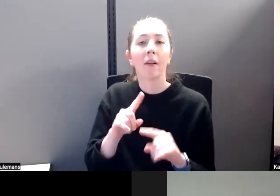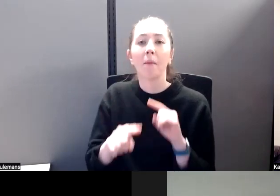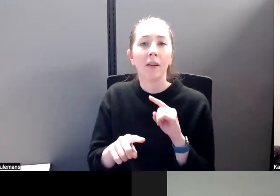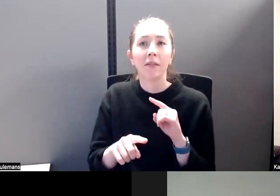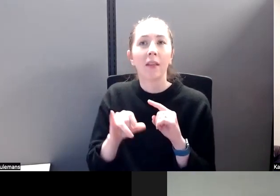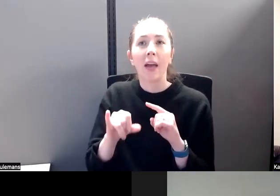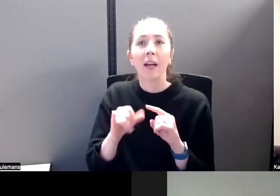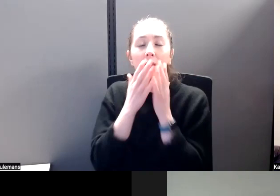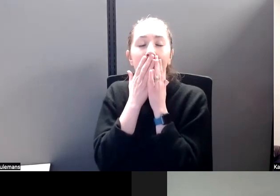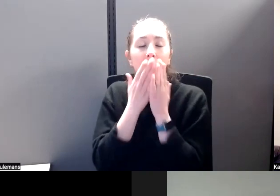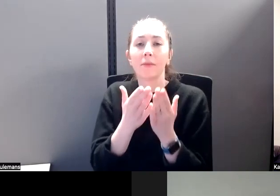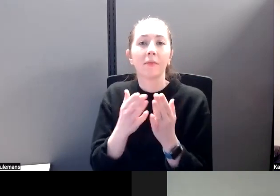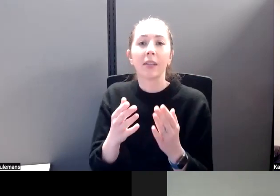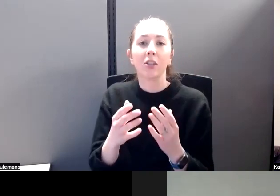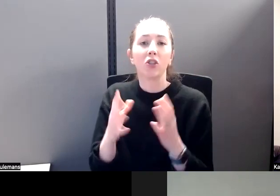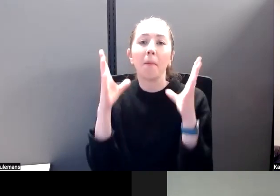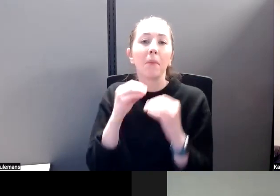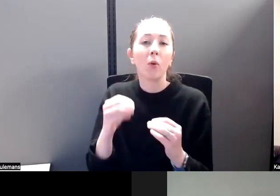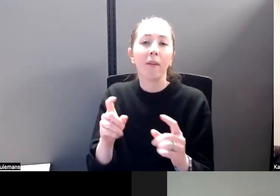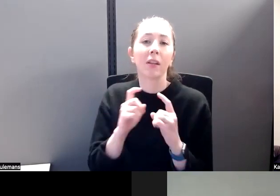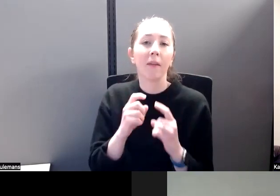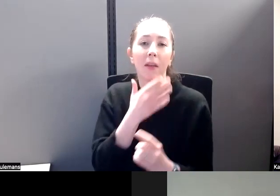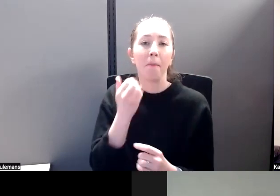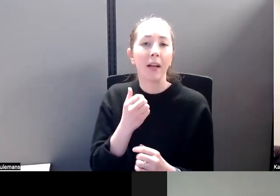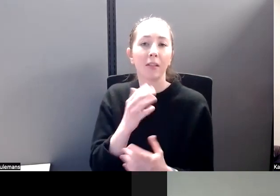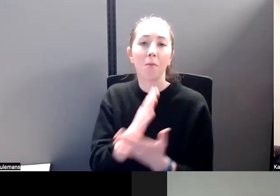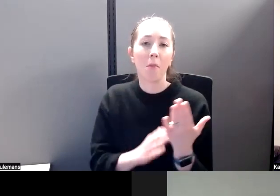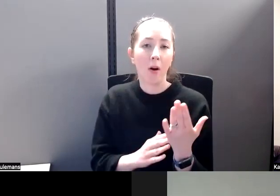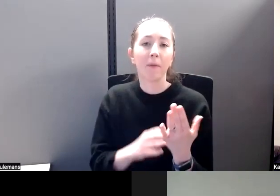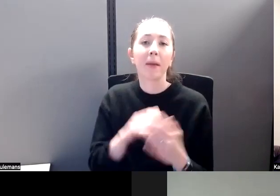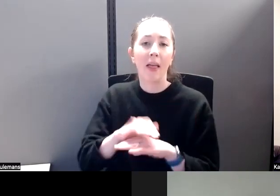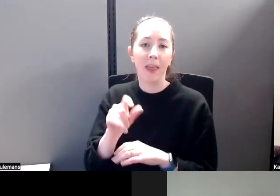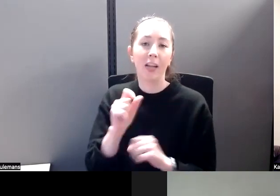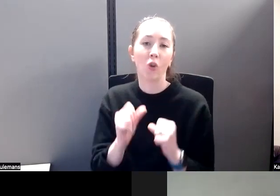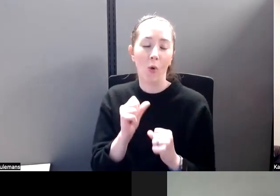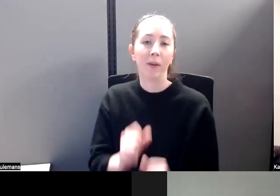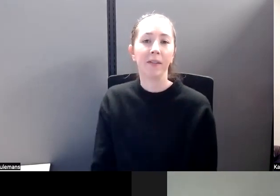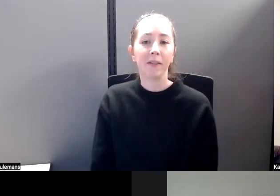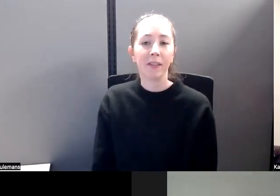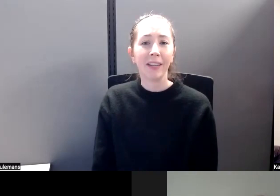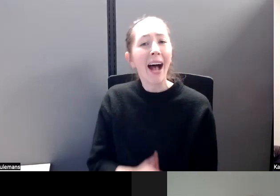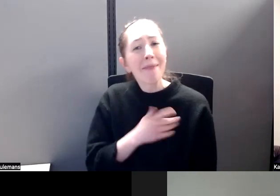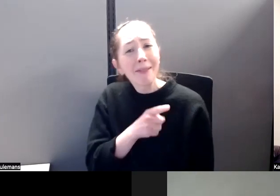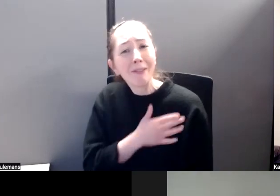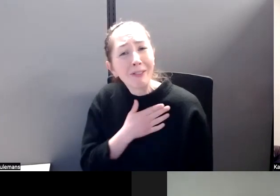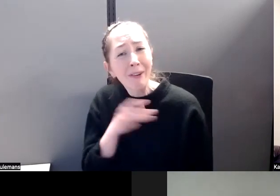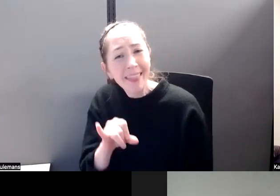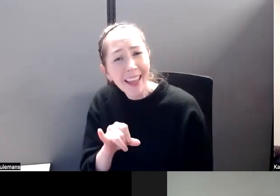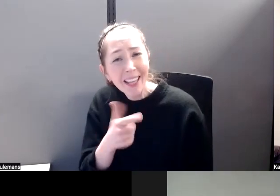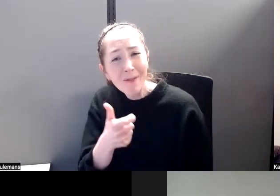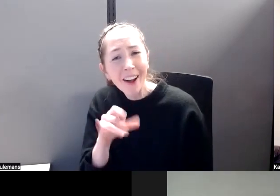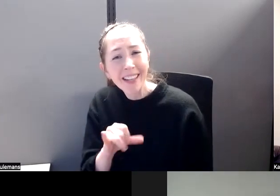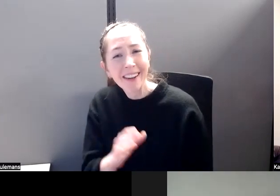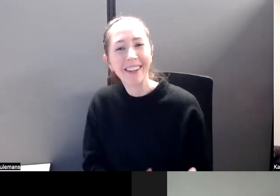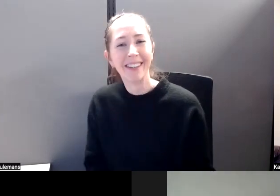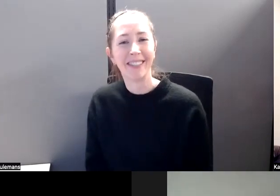me is, it's the best part of being on that show. Oh, I'm so glad you like it. I'm so glad you watched them.